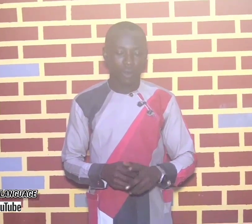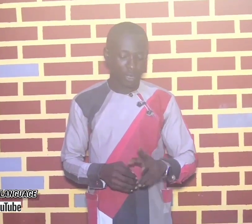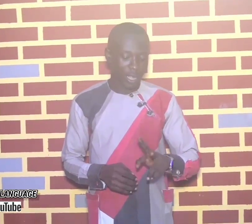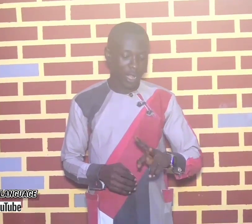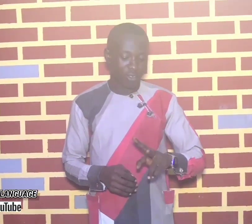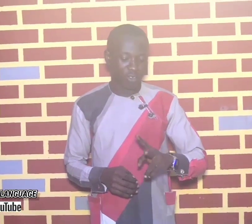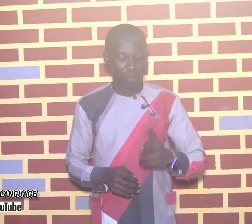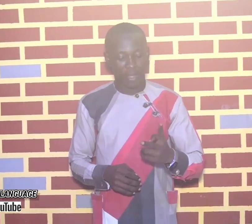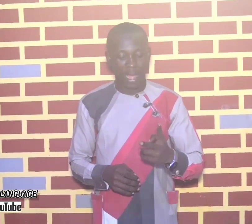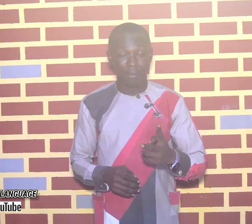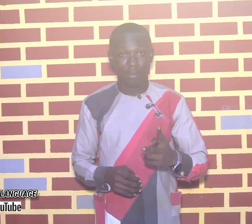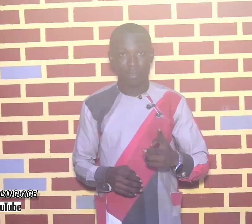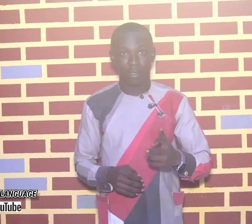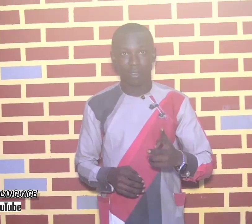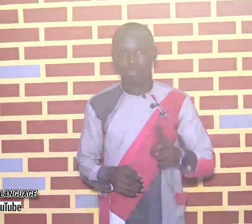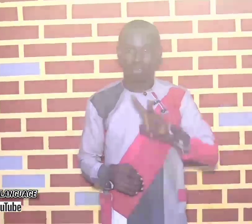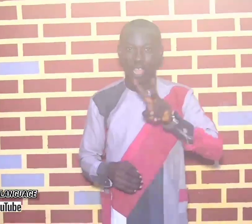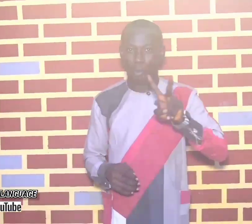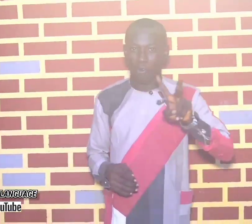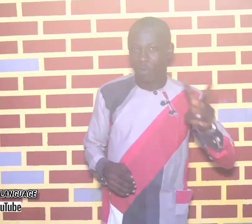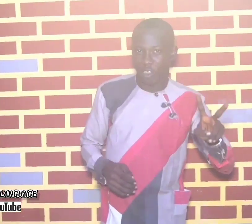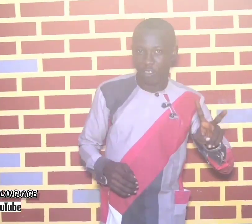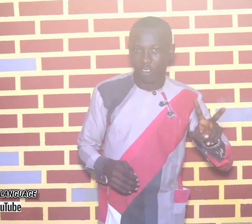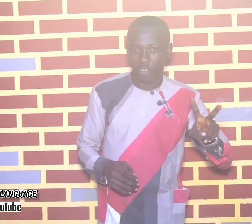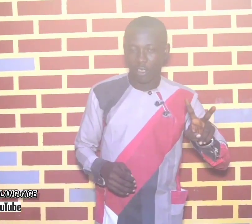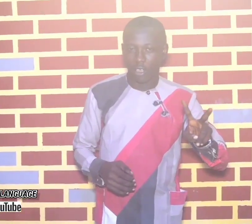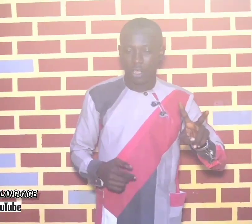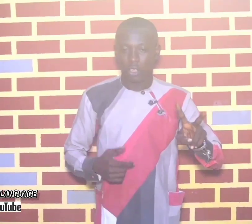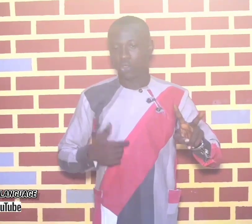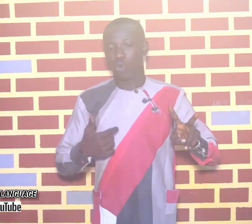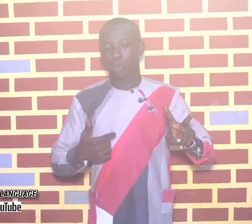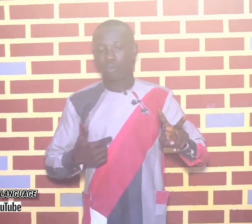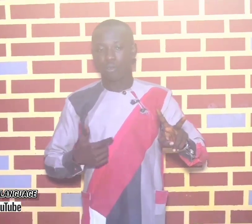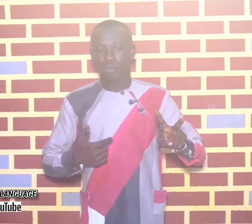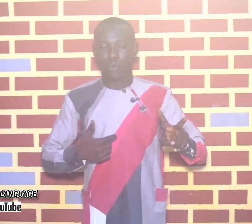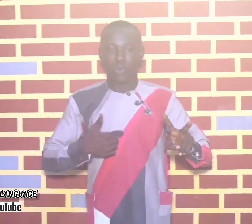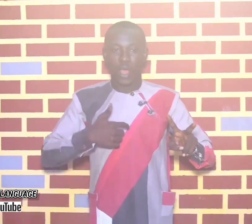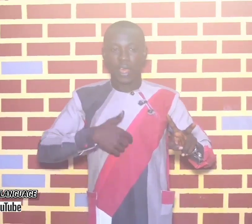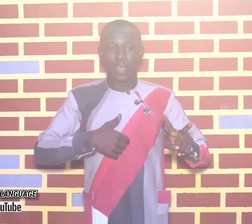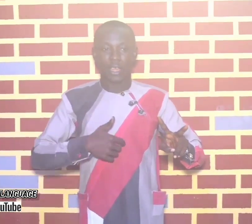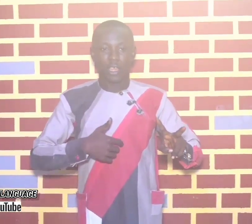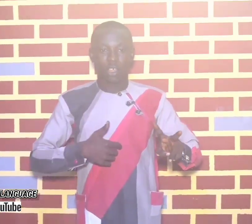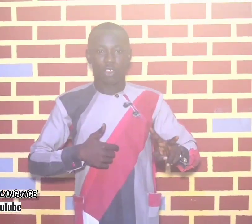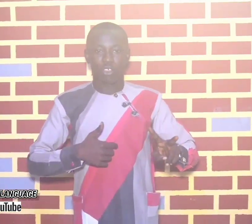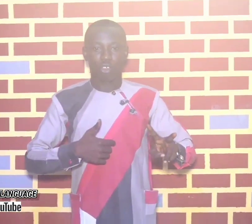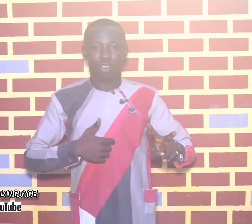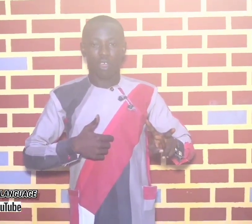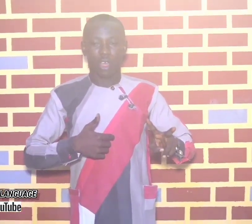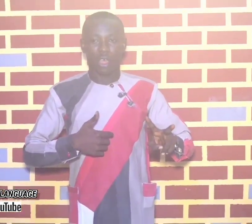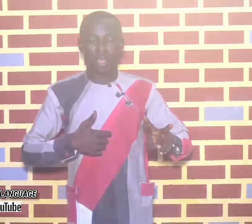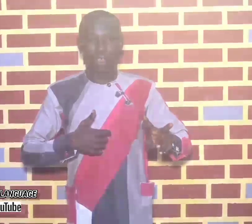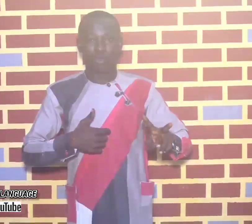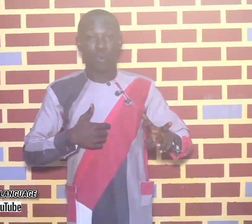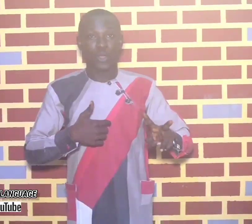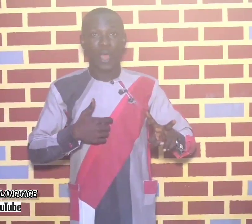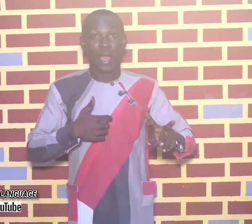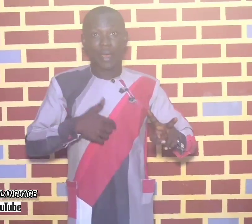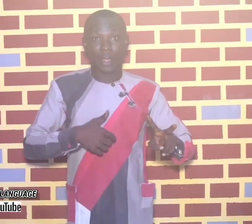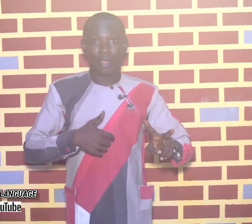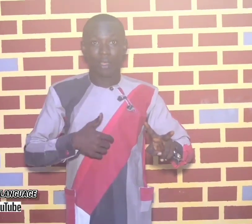There are sometimes two type of please. The one when you're angry, when you're angry, you